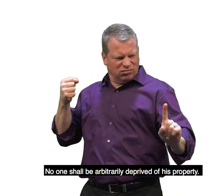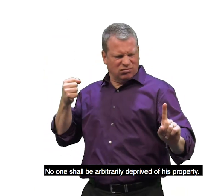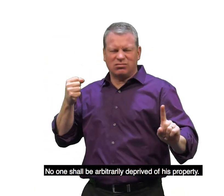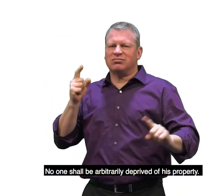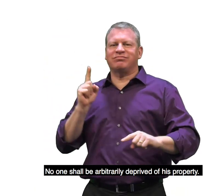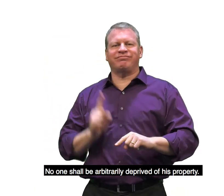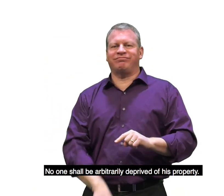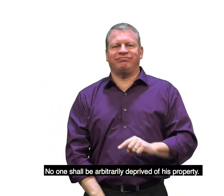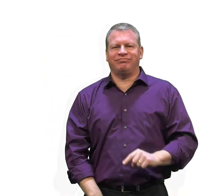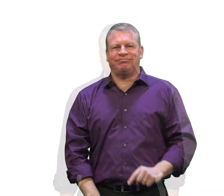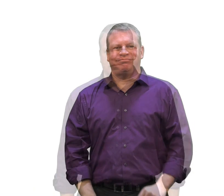property.